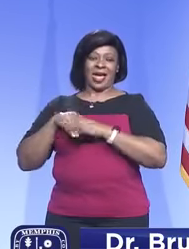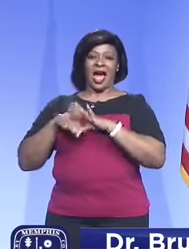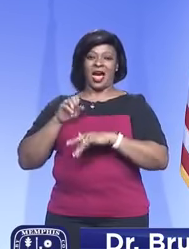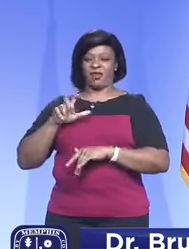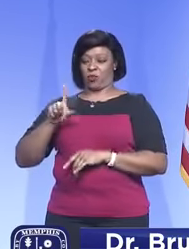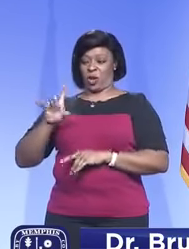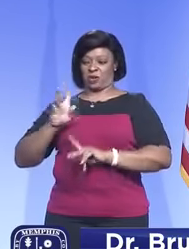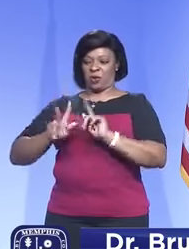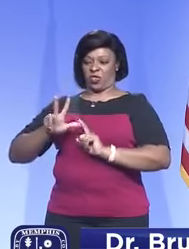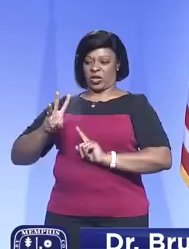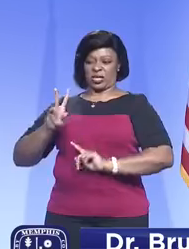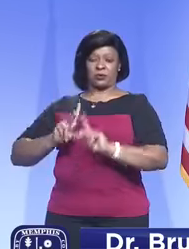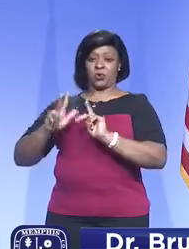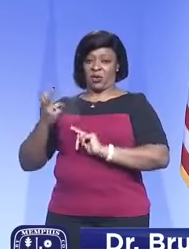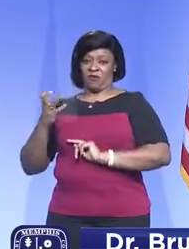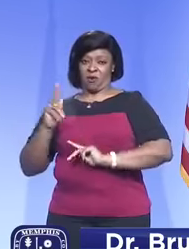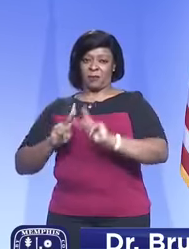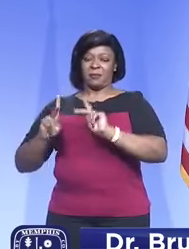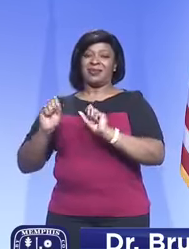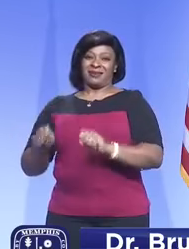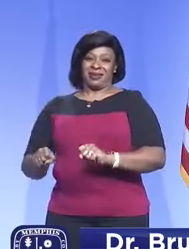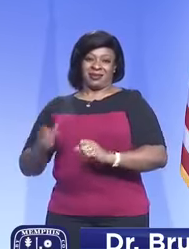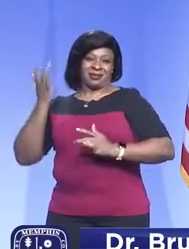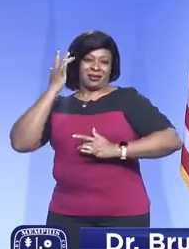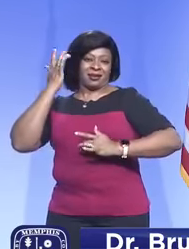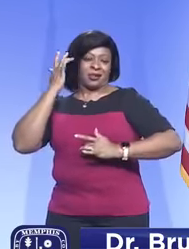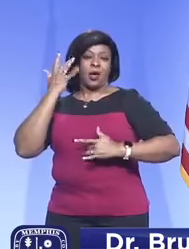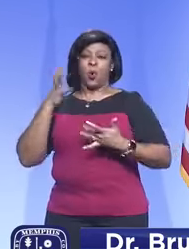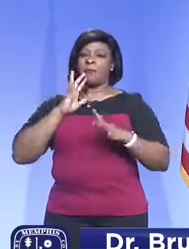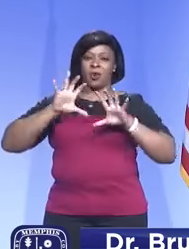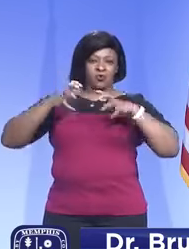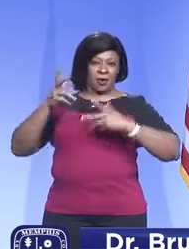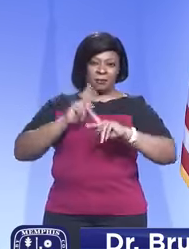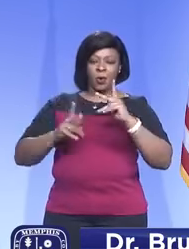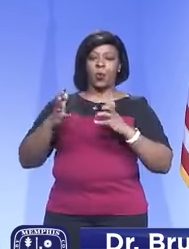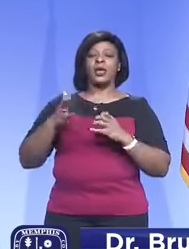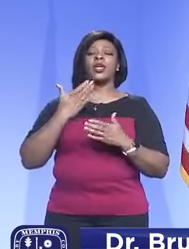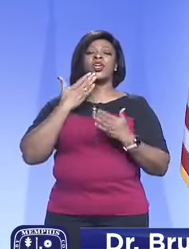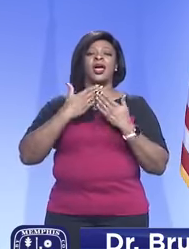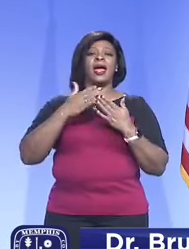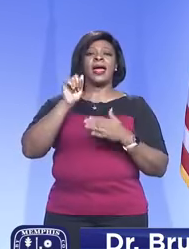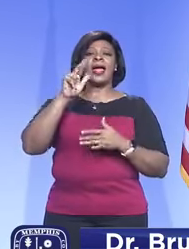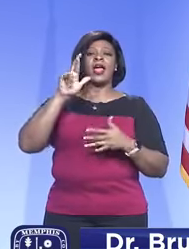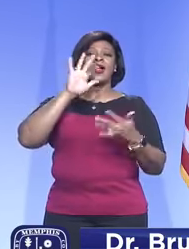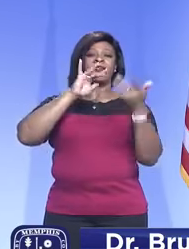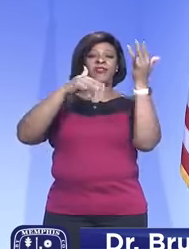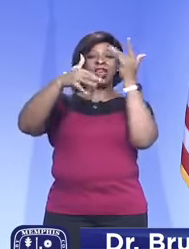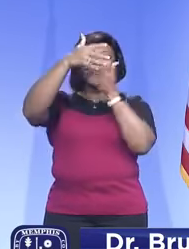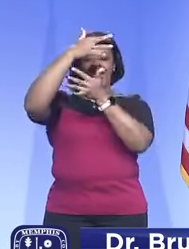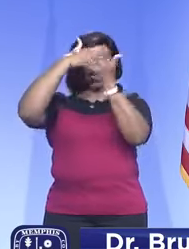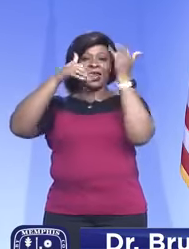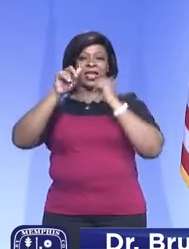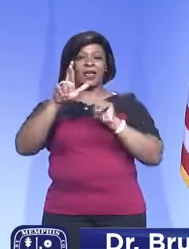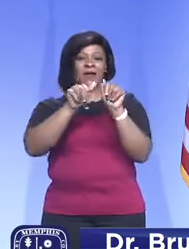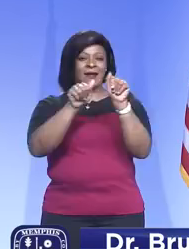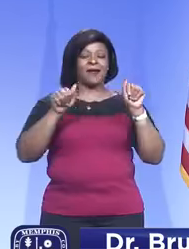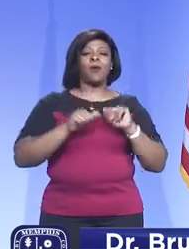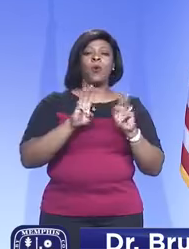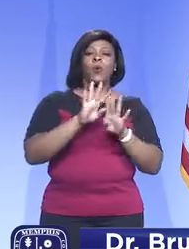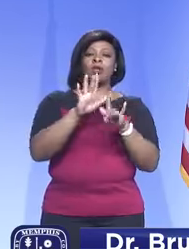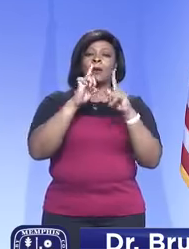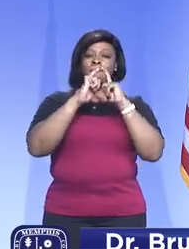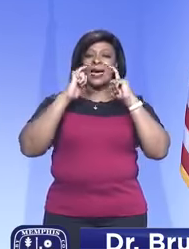why you don't want to be crowded. That's why you want to be in a well-ventilated area, and you want to wear